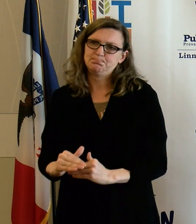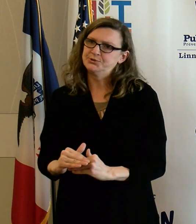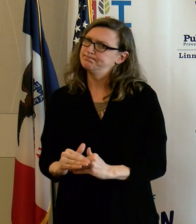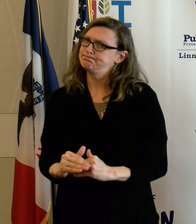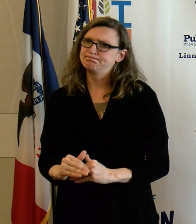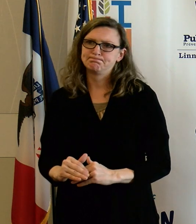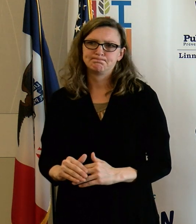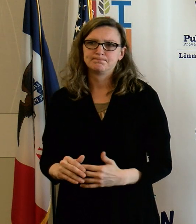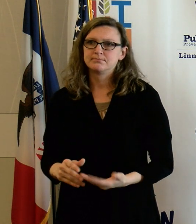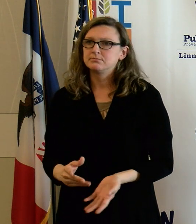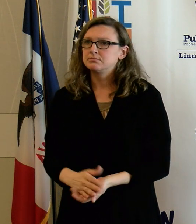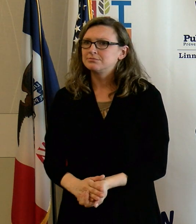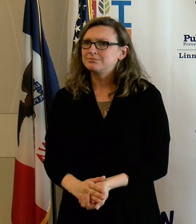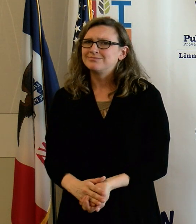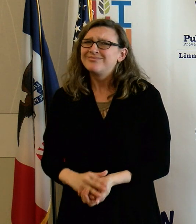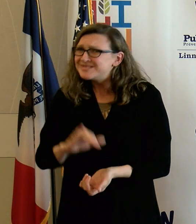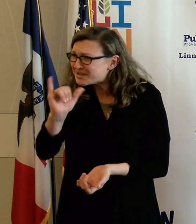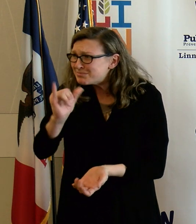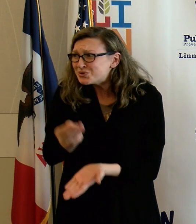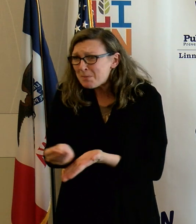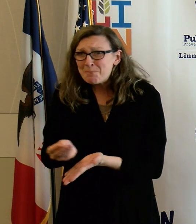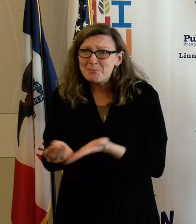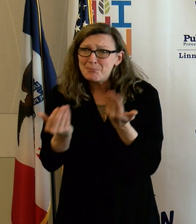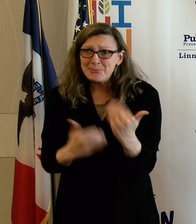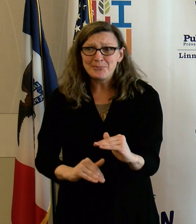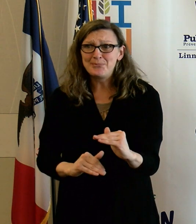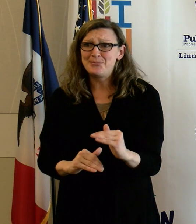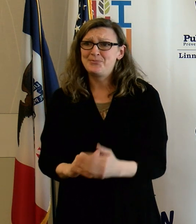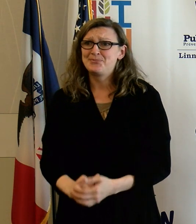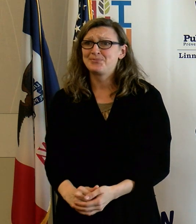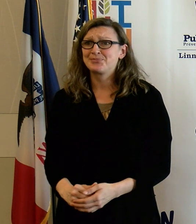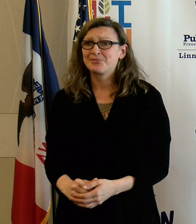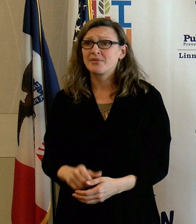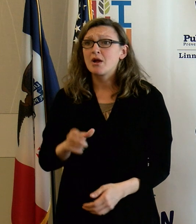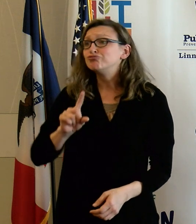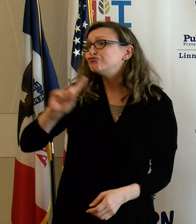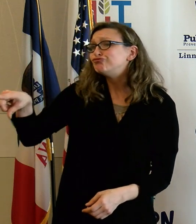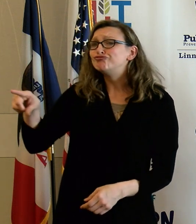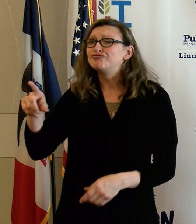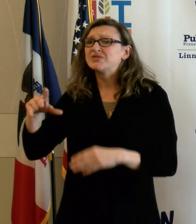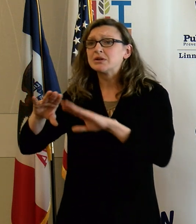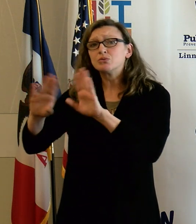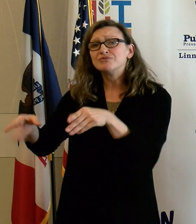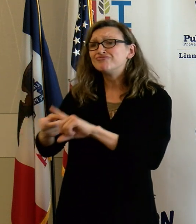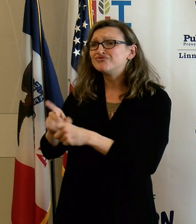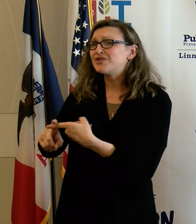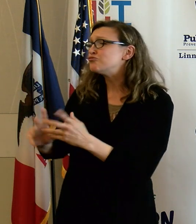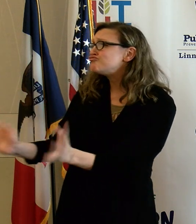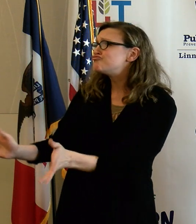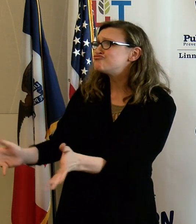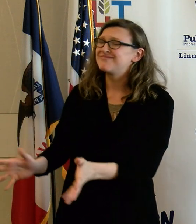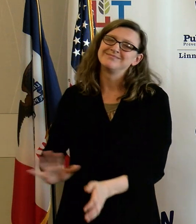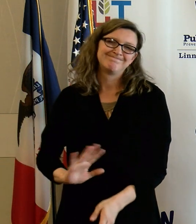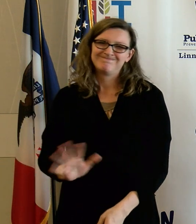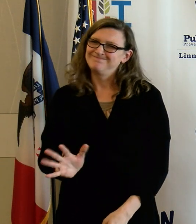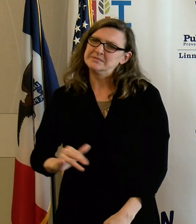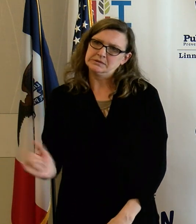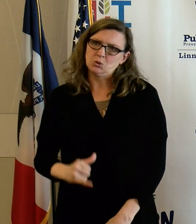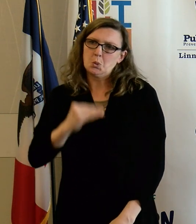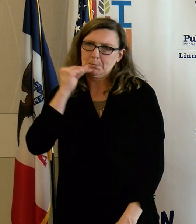trips and social visits that are not necessary. Children need to avoid